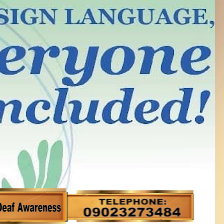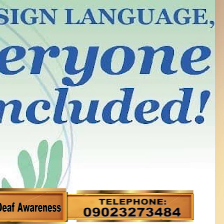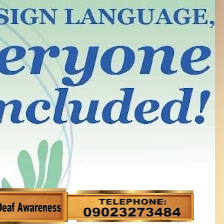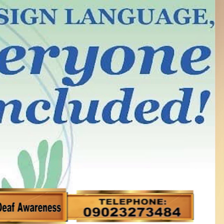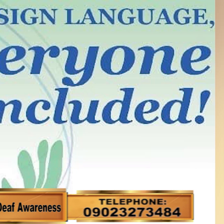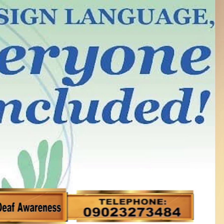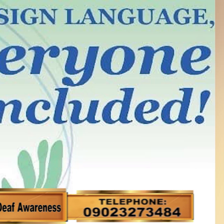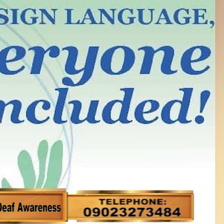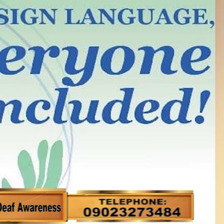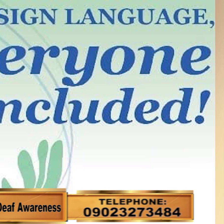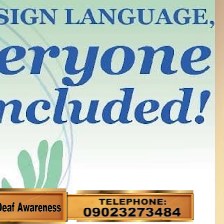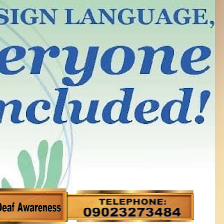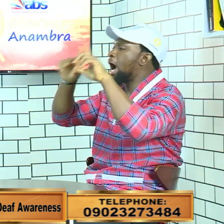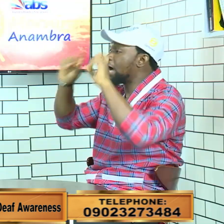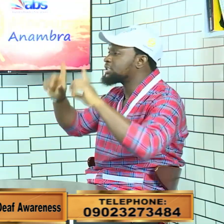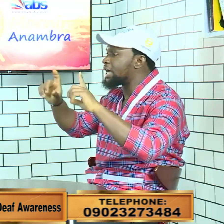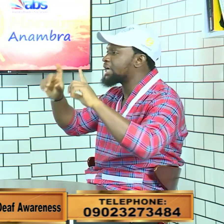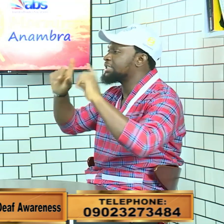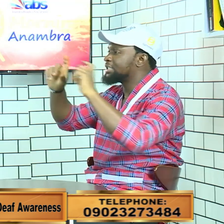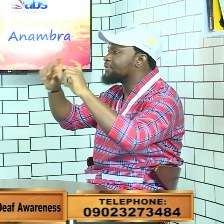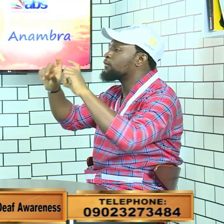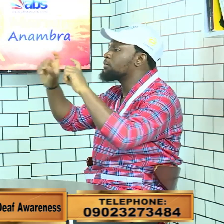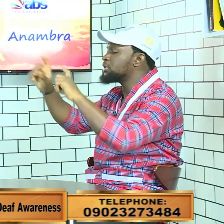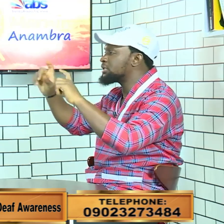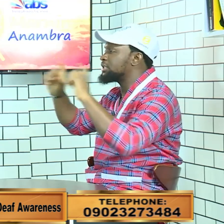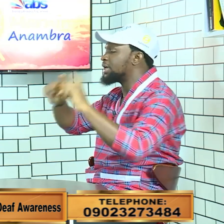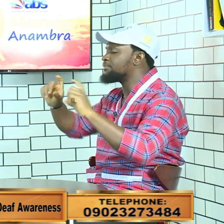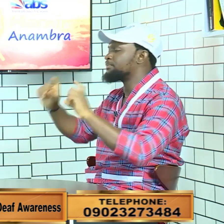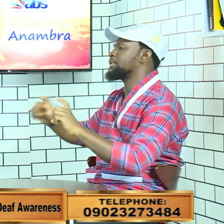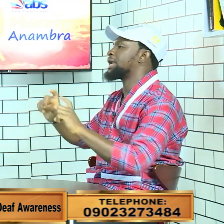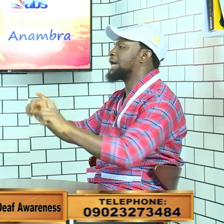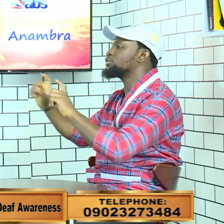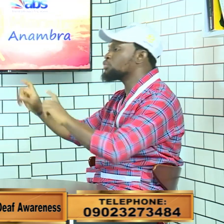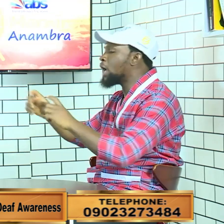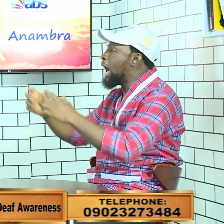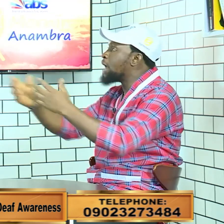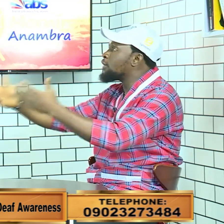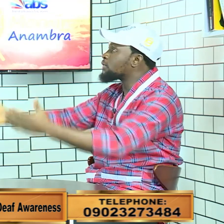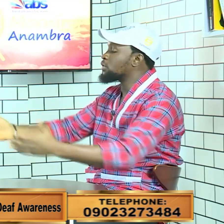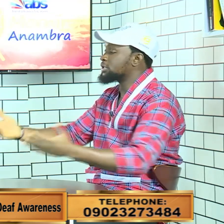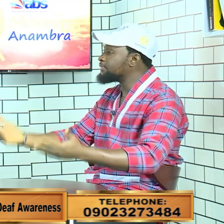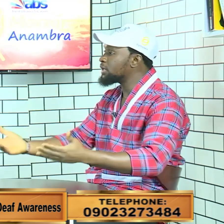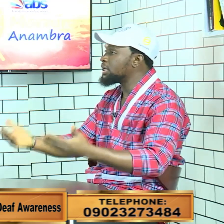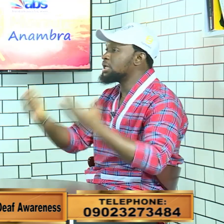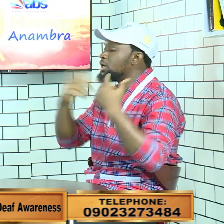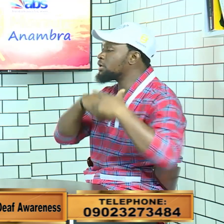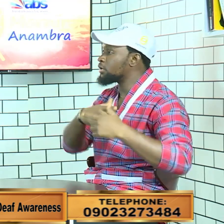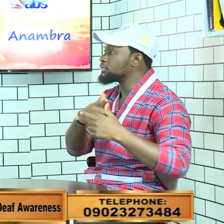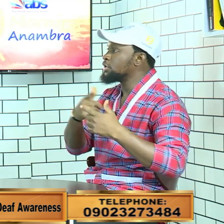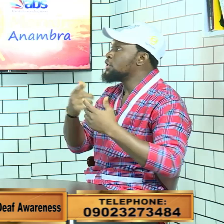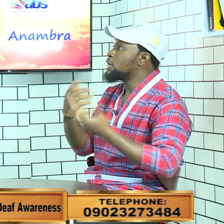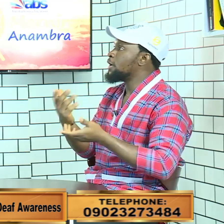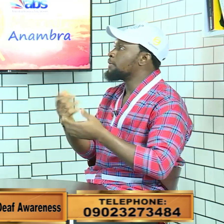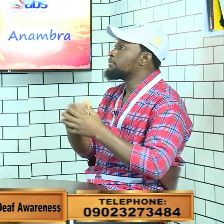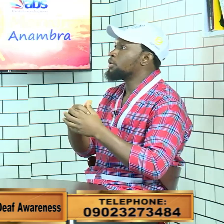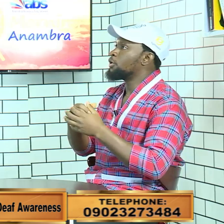we video ourselves and we put it hashtag the deaf community, the deaf can do. And of course, definitely in Lagos,